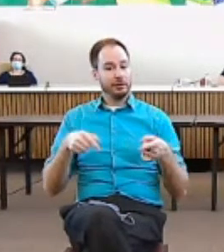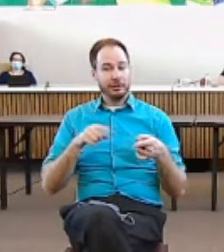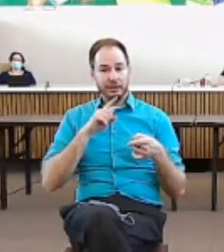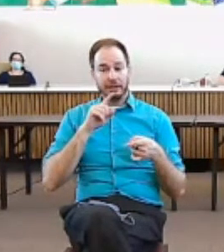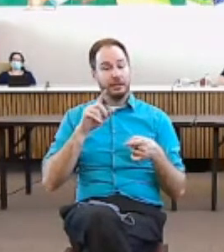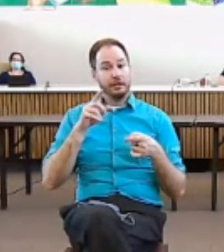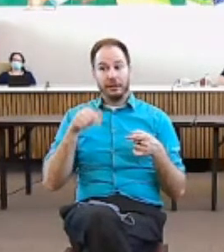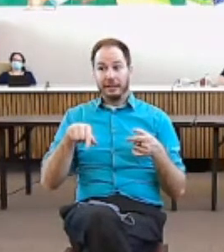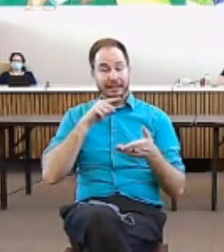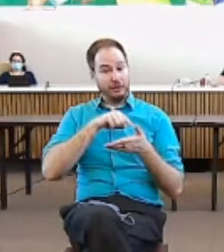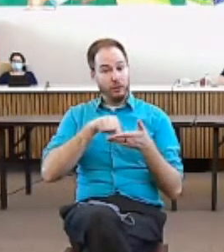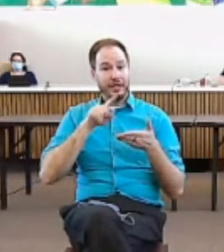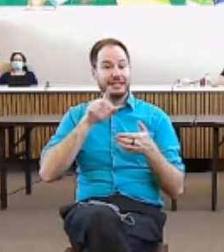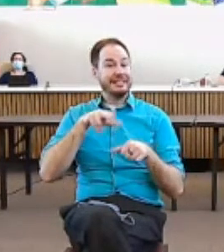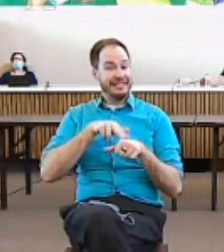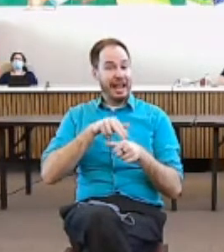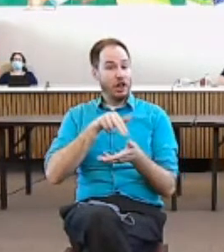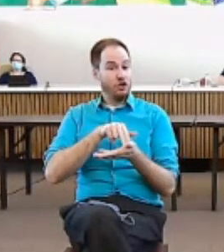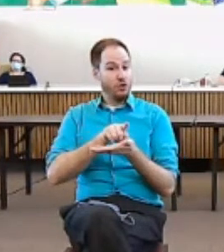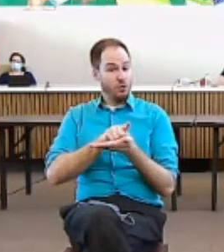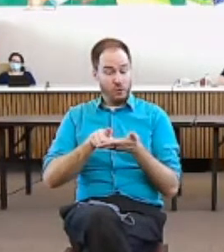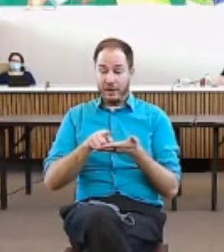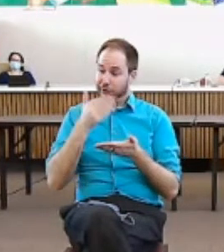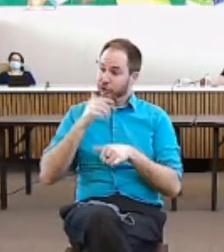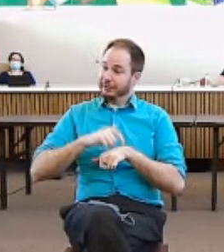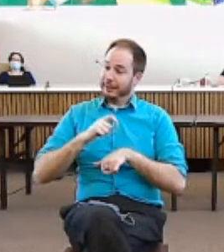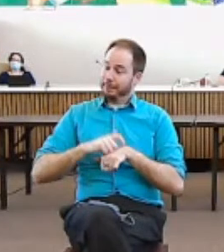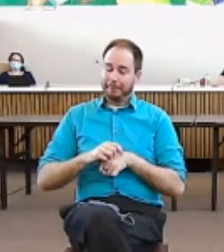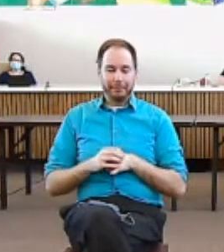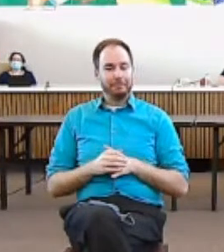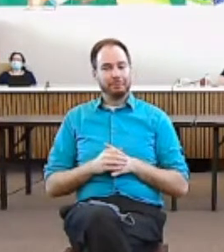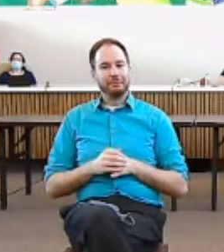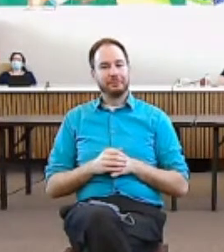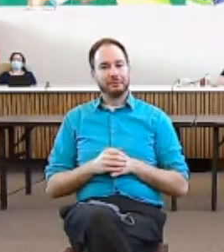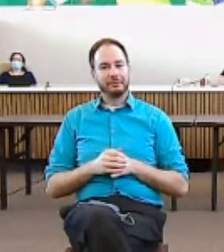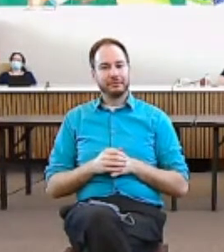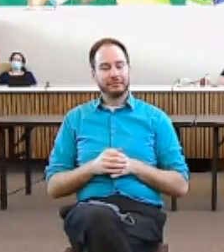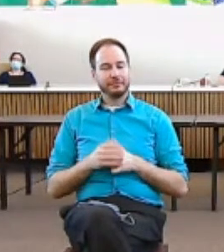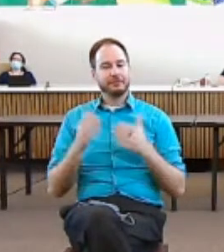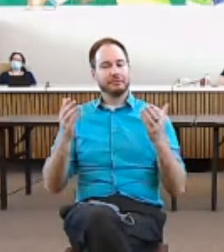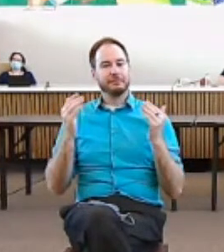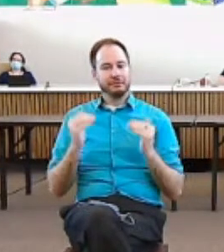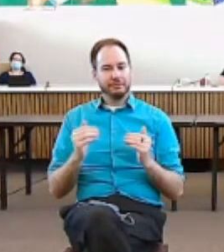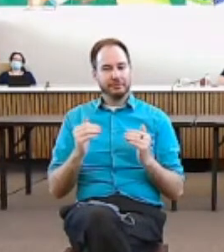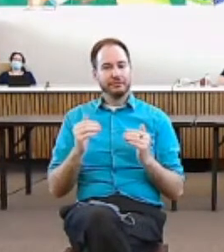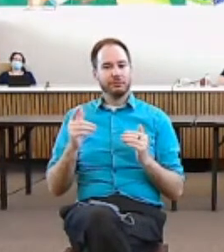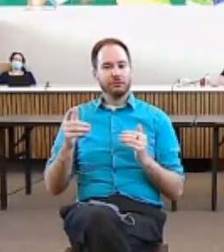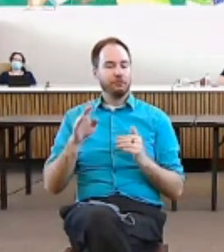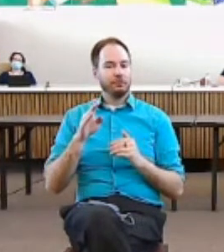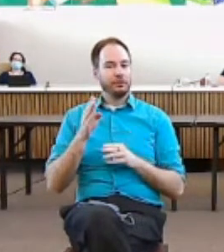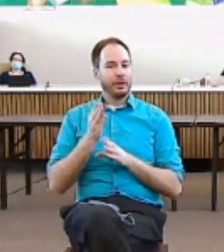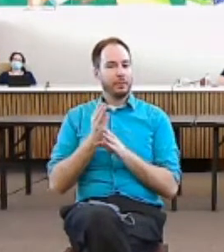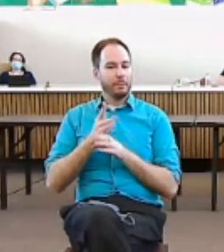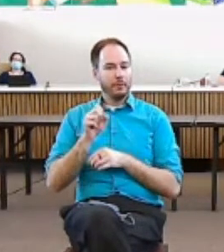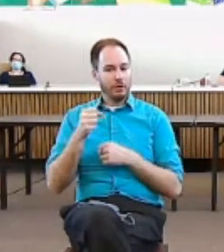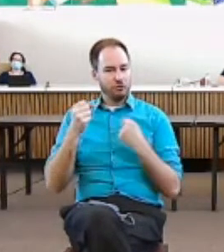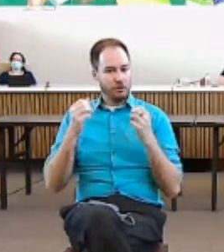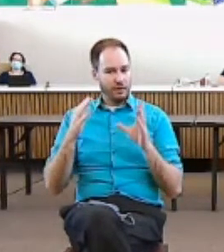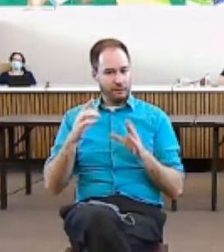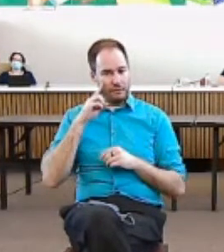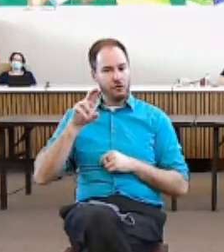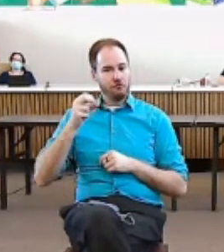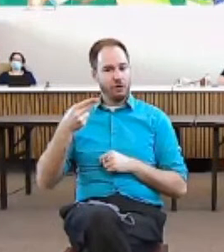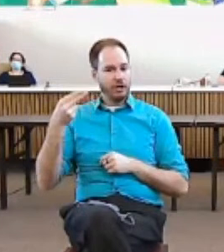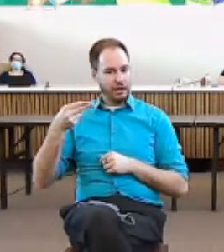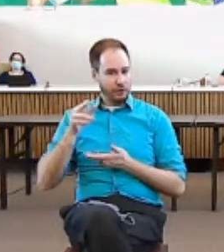National Nurses Week. So thank you. Yeah. Then on to a bus driver for Rush Henrietta